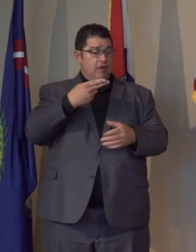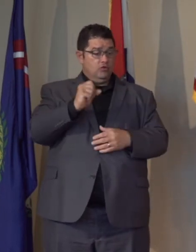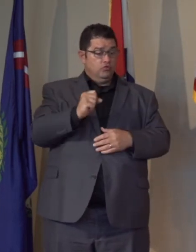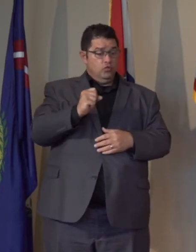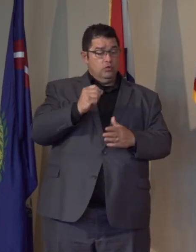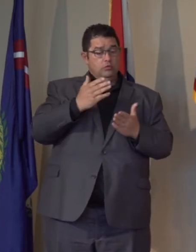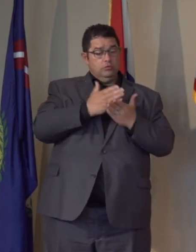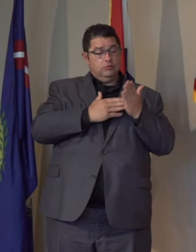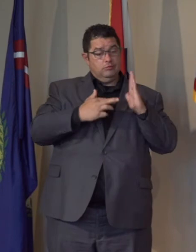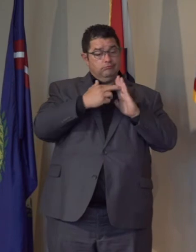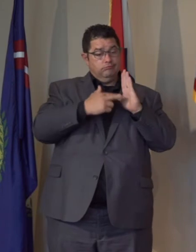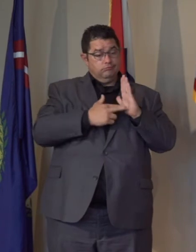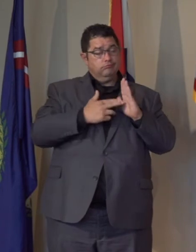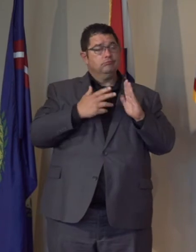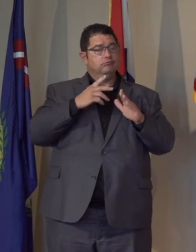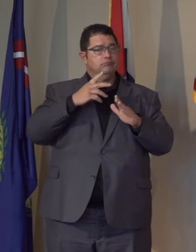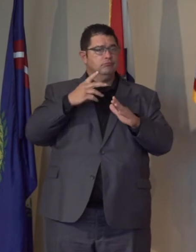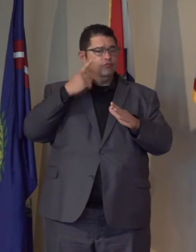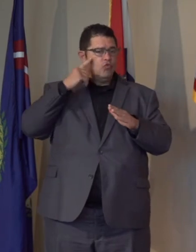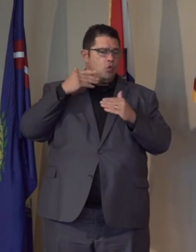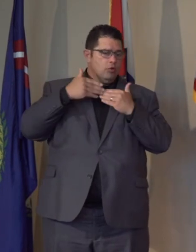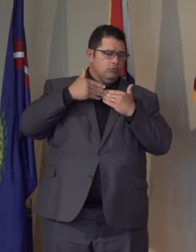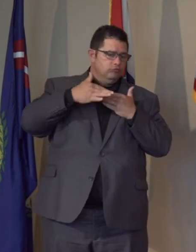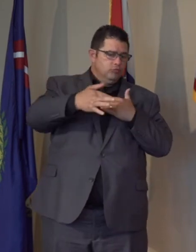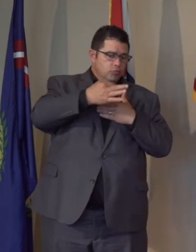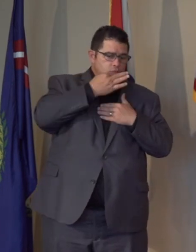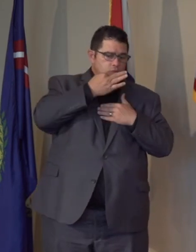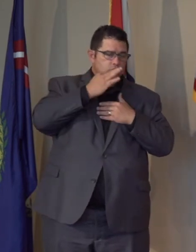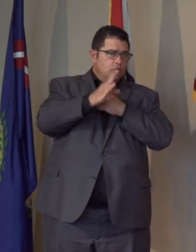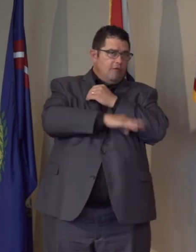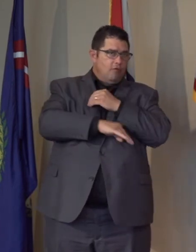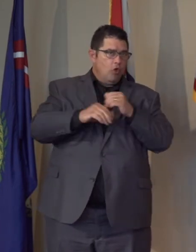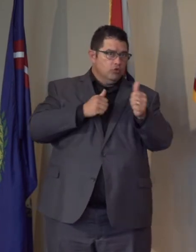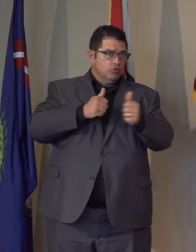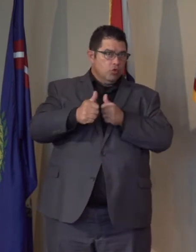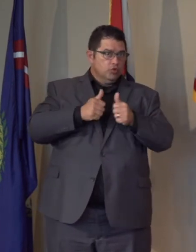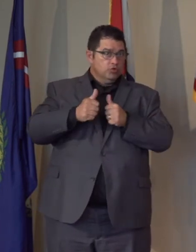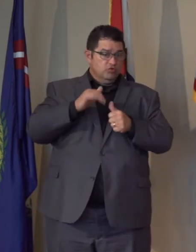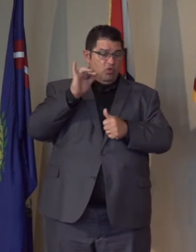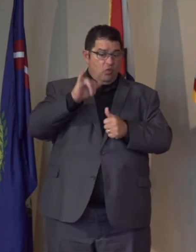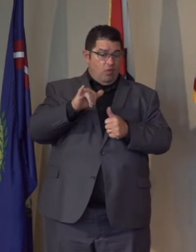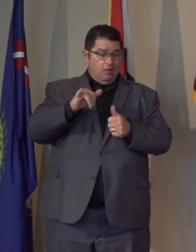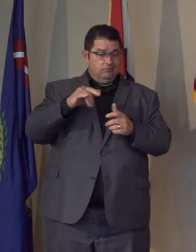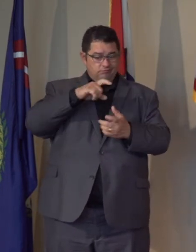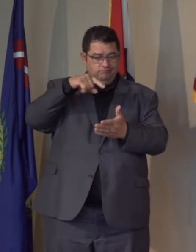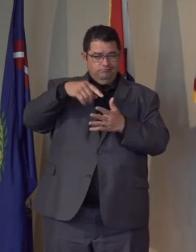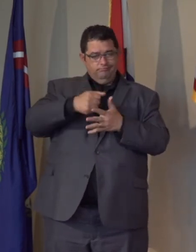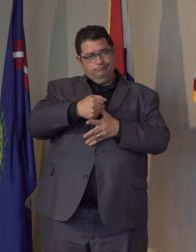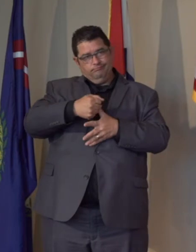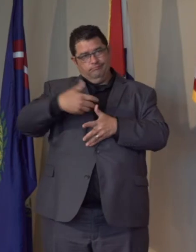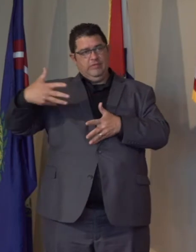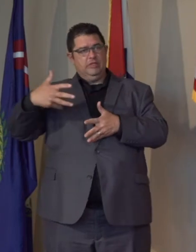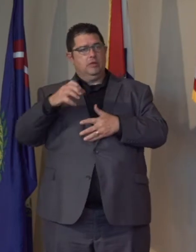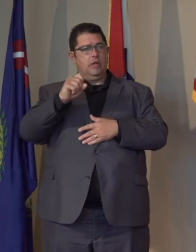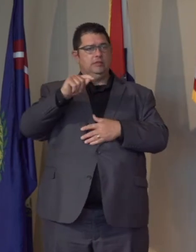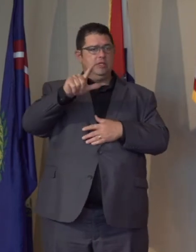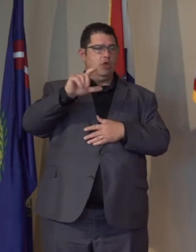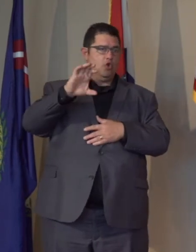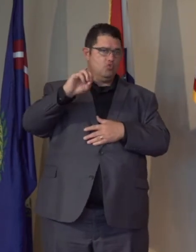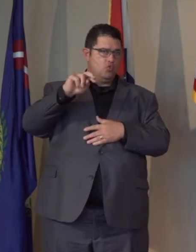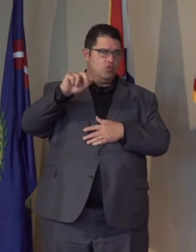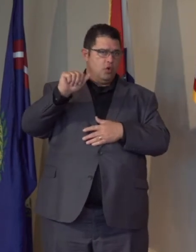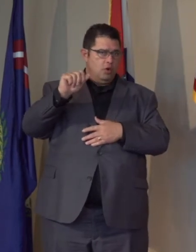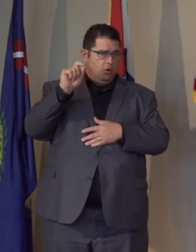moving into fall sports. And these guidelines are detailed on our website at stlcorona.com, and I really